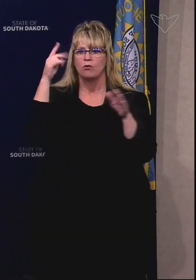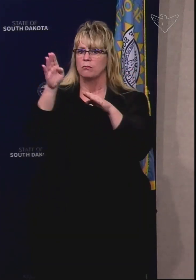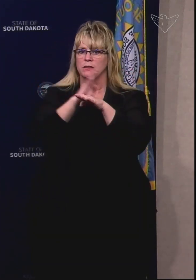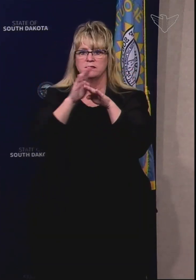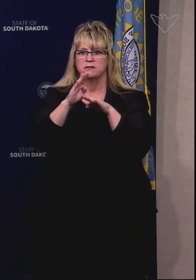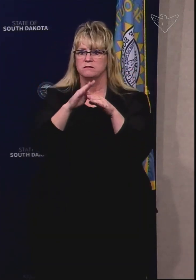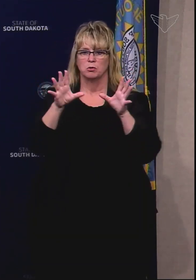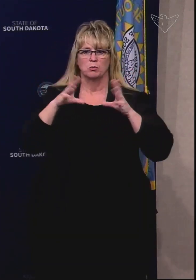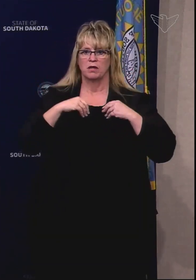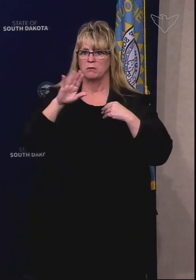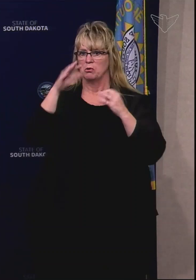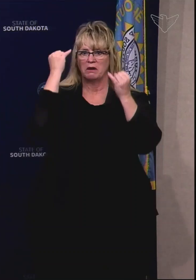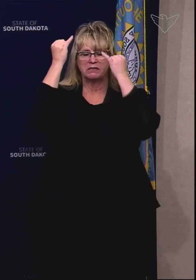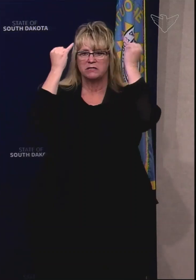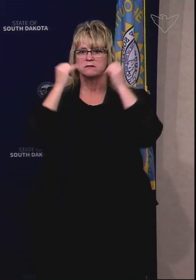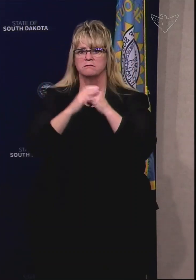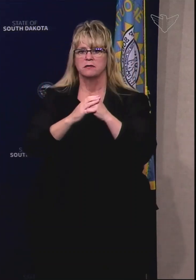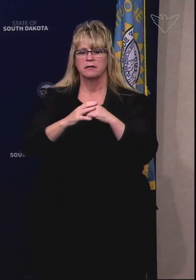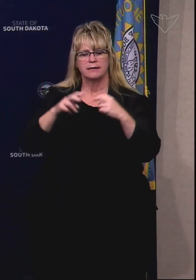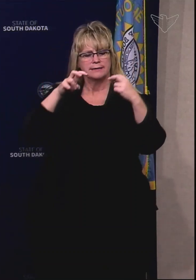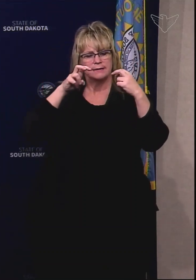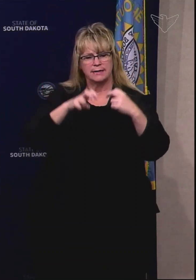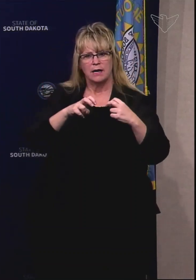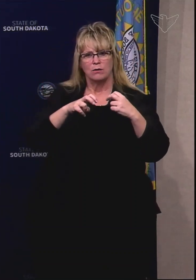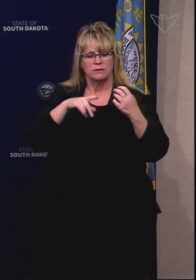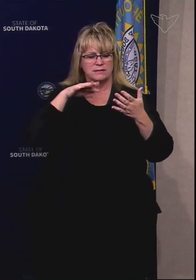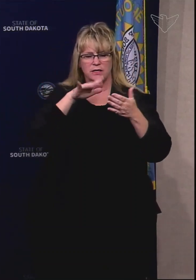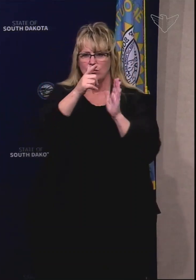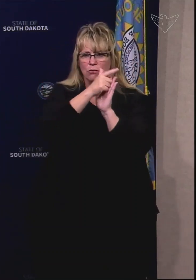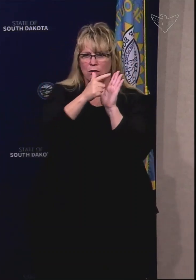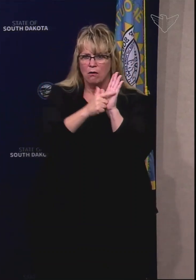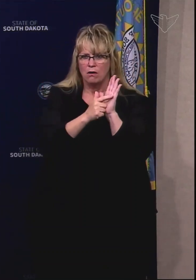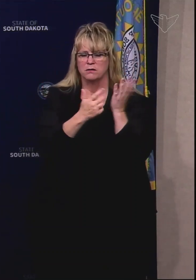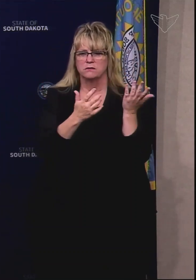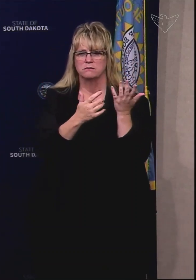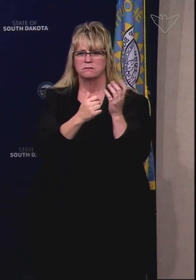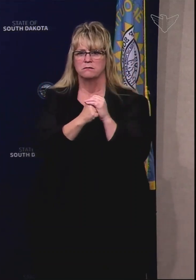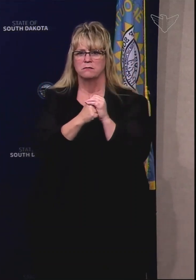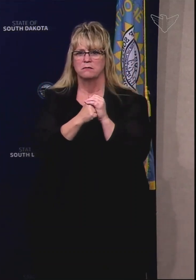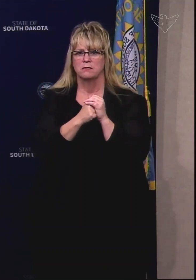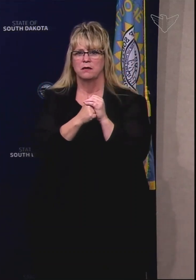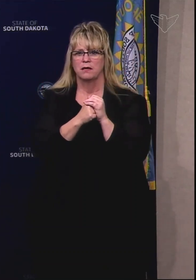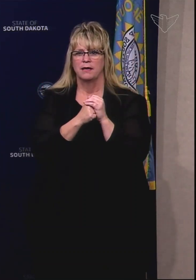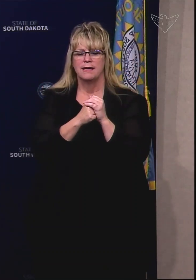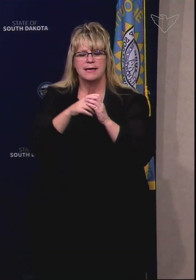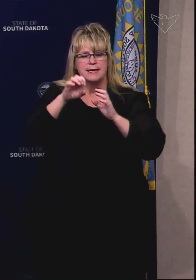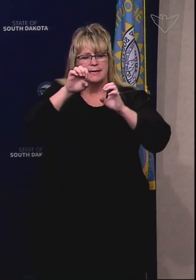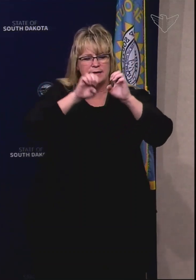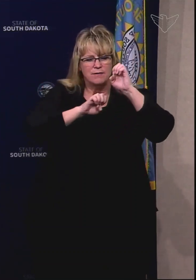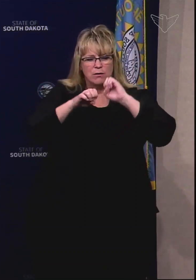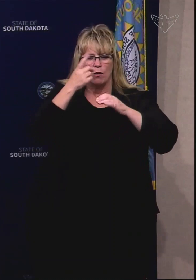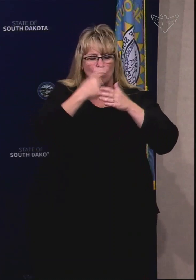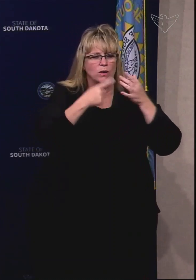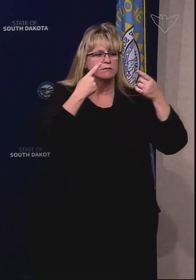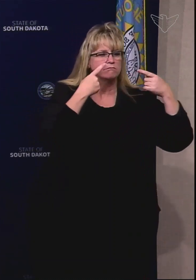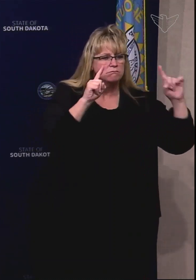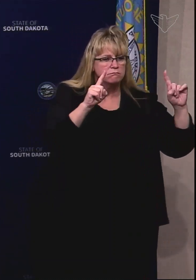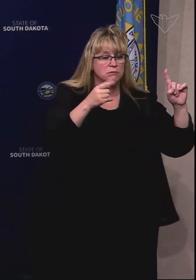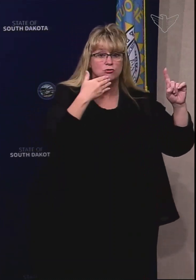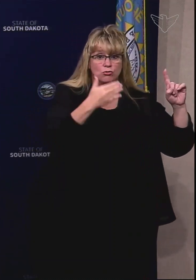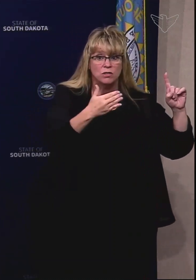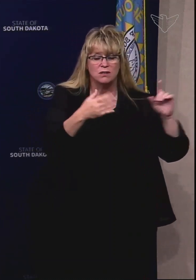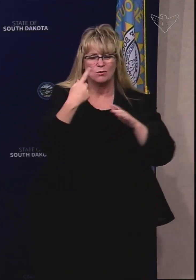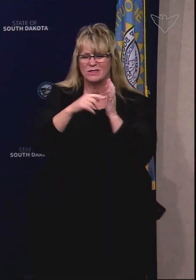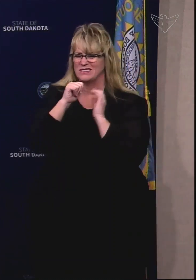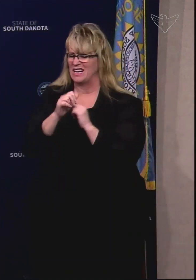open for ideas. Sit down and study the laws that you have. Dispassionately evaluate what is working and what isn't